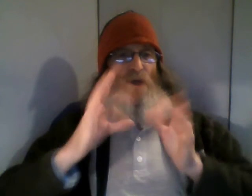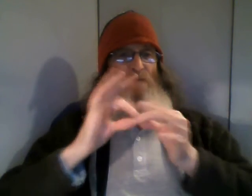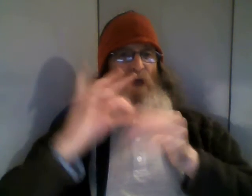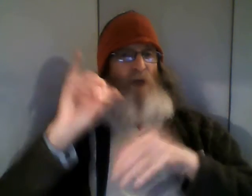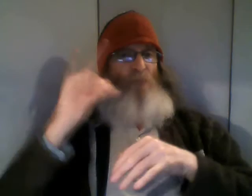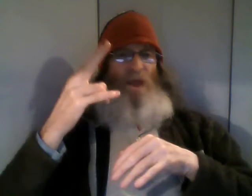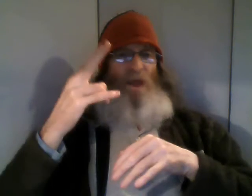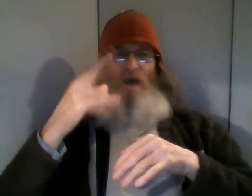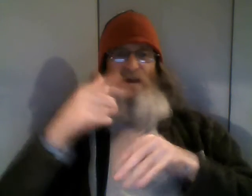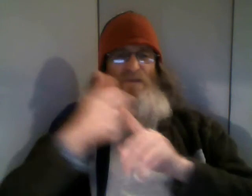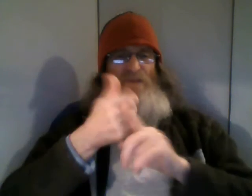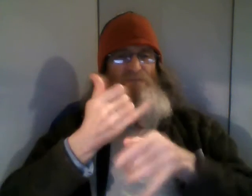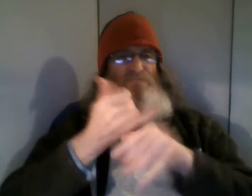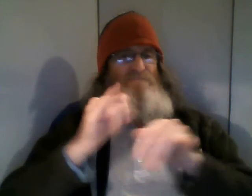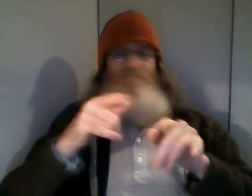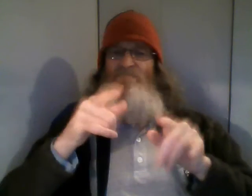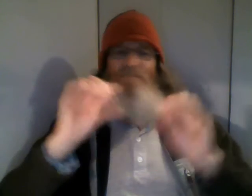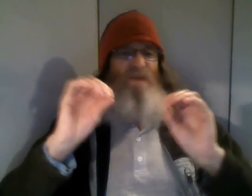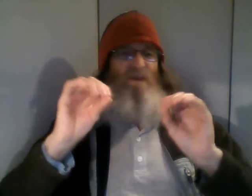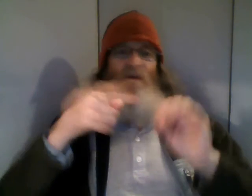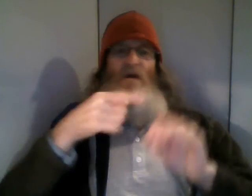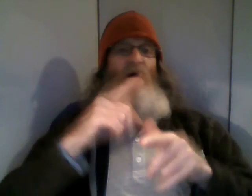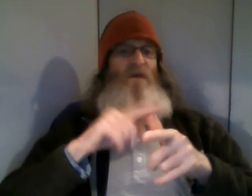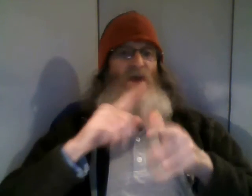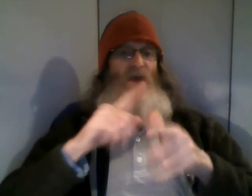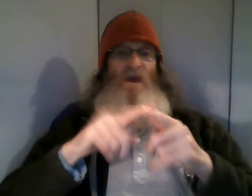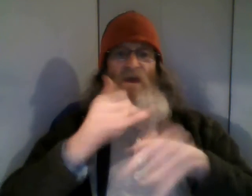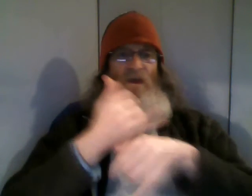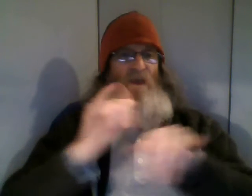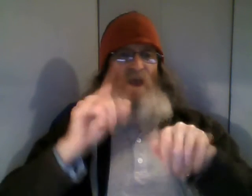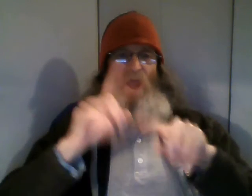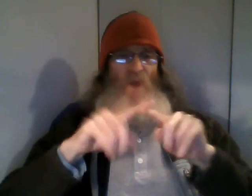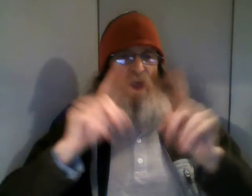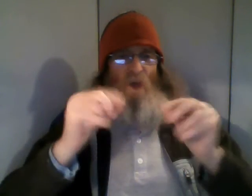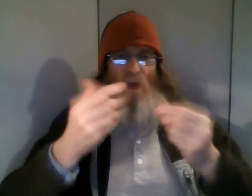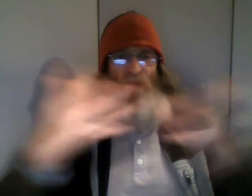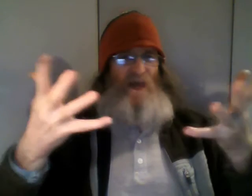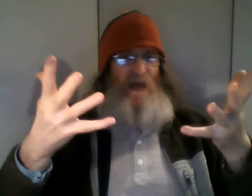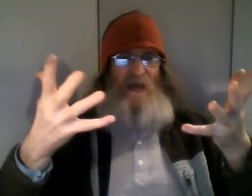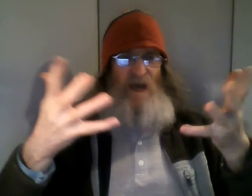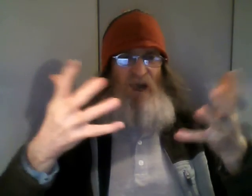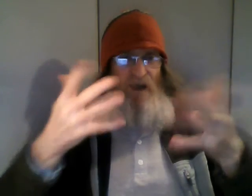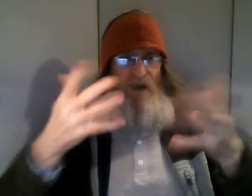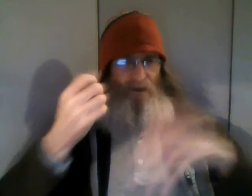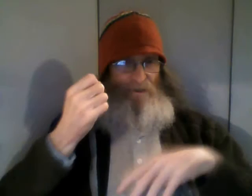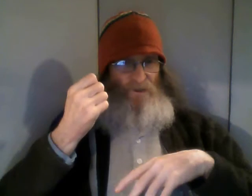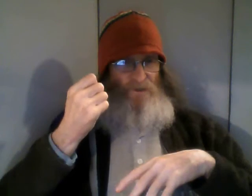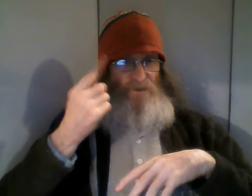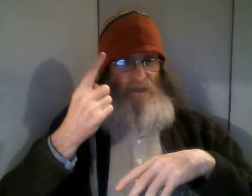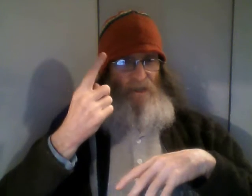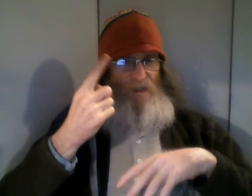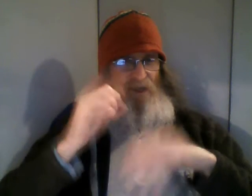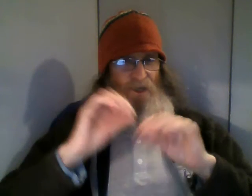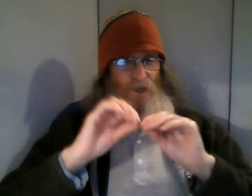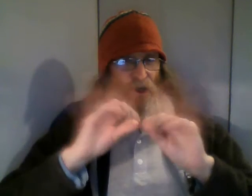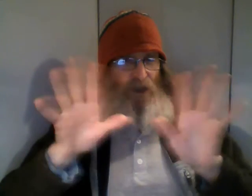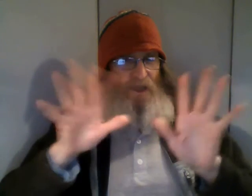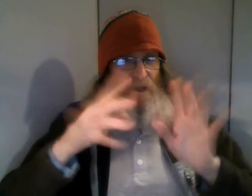me sleep, okay? Okay, we're reading home with these. Then why don't you search your mind? Your mind, okay? Well, I told Nancy to stop and see him today.